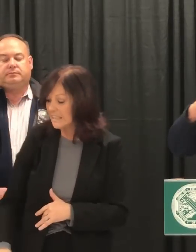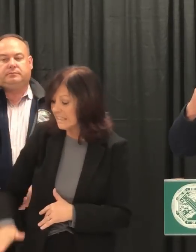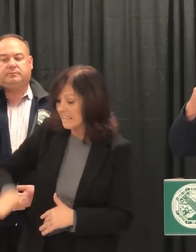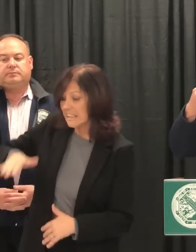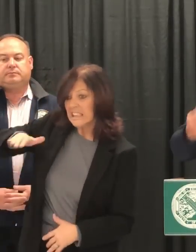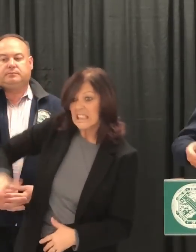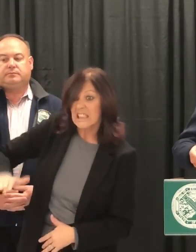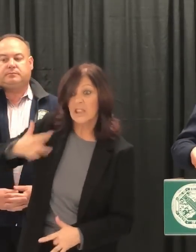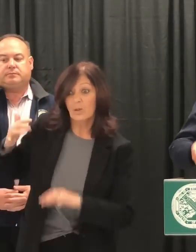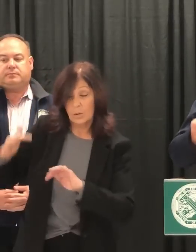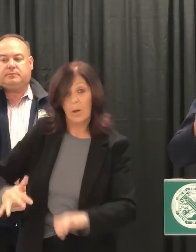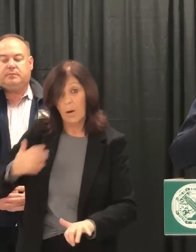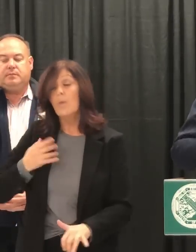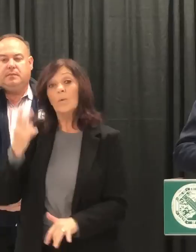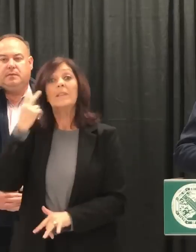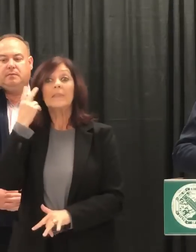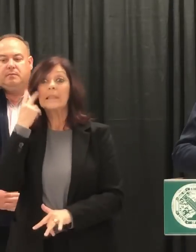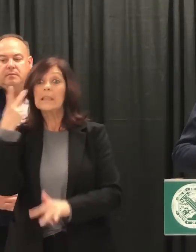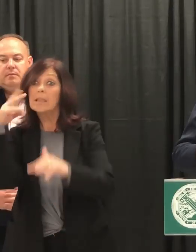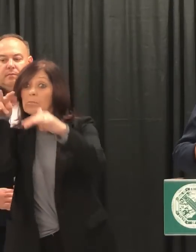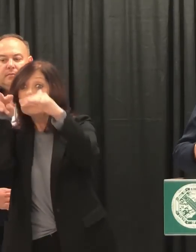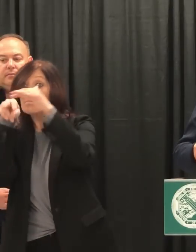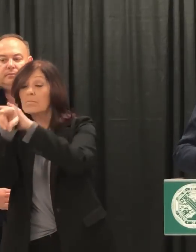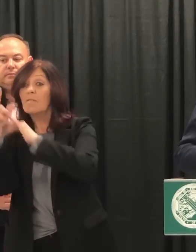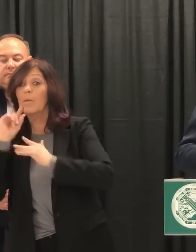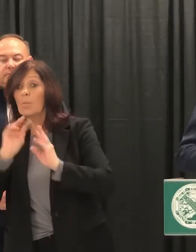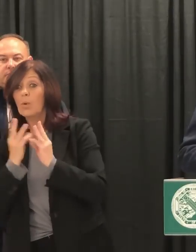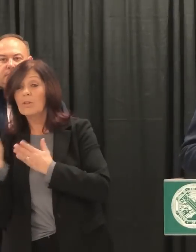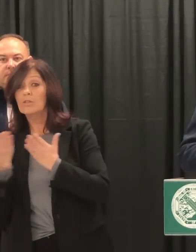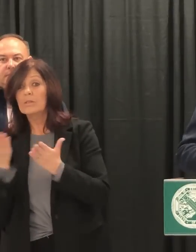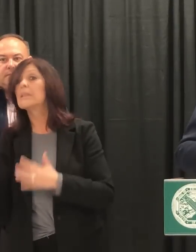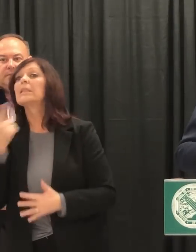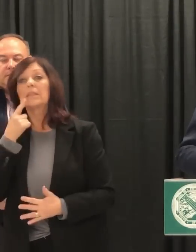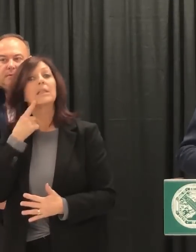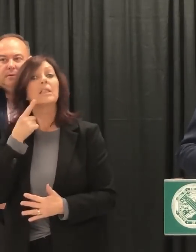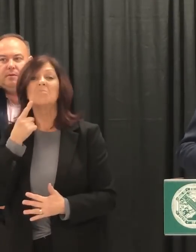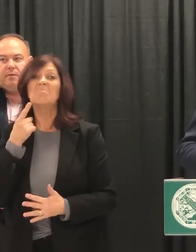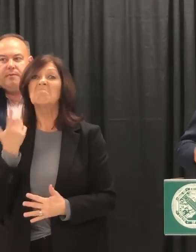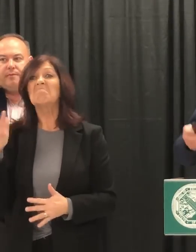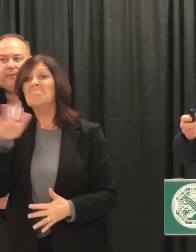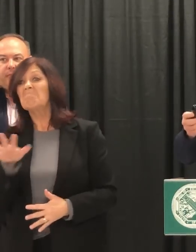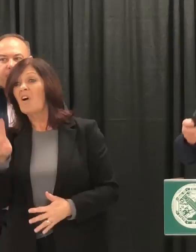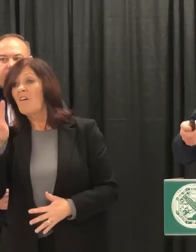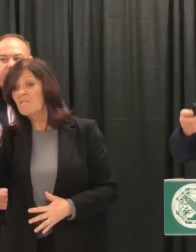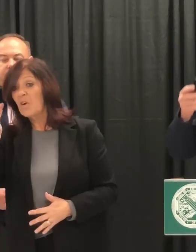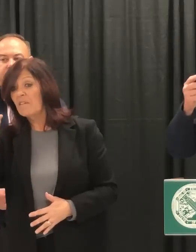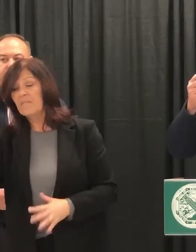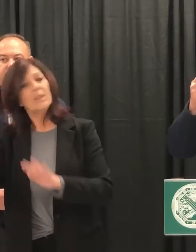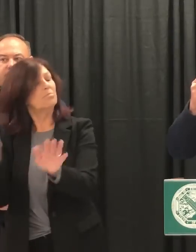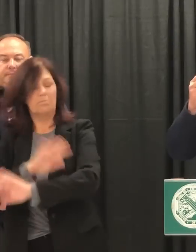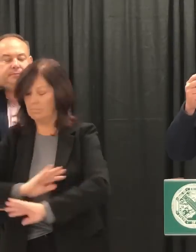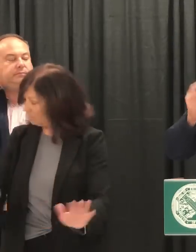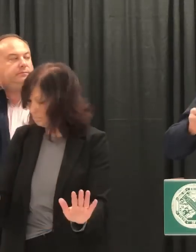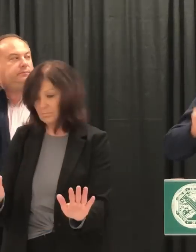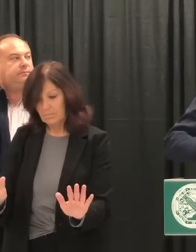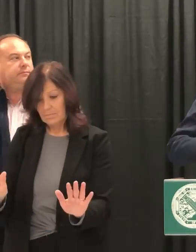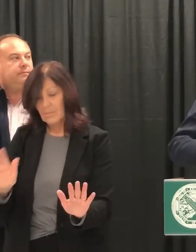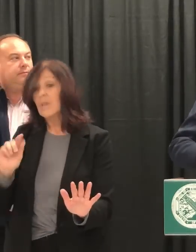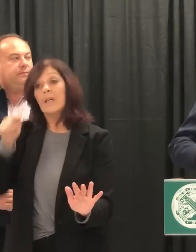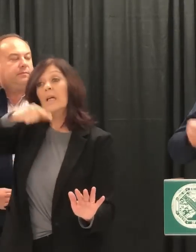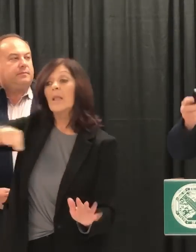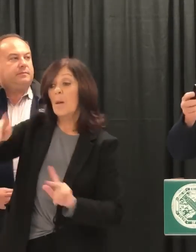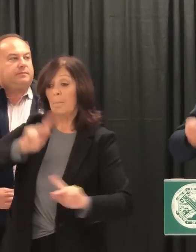some of the projections and the calculations from the Weather Service, which are saying just about 4 feet. Well, our men and women